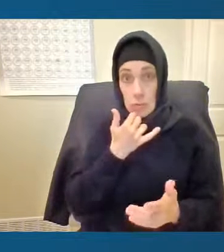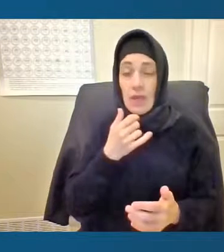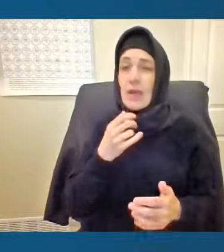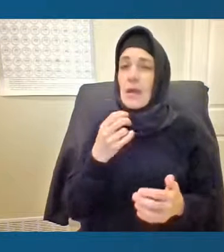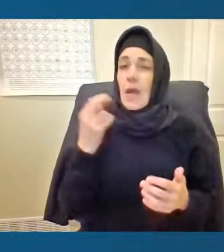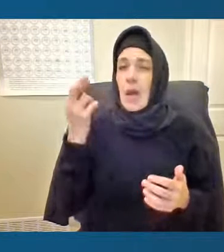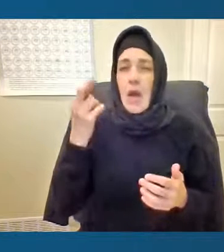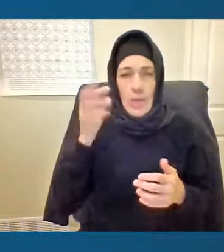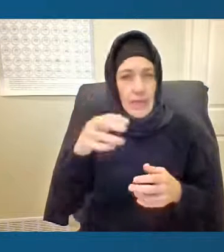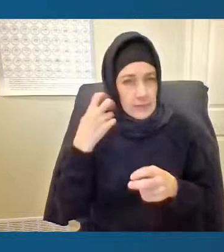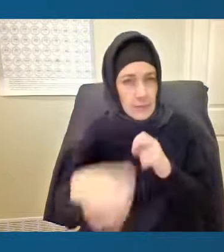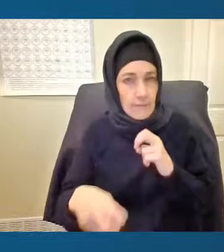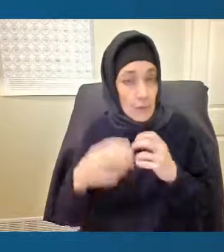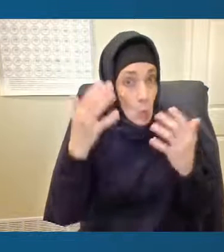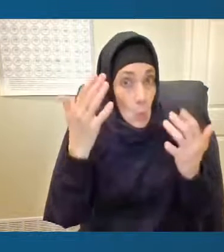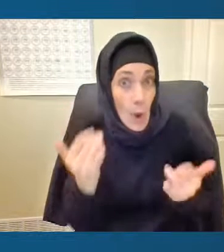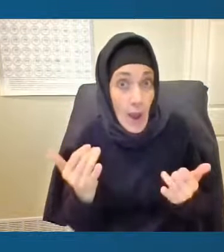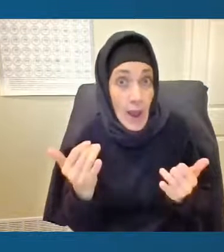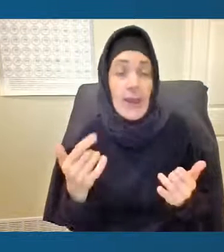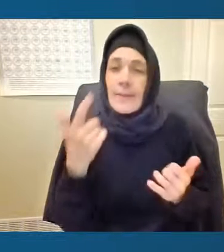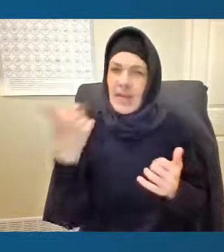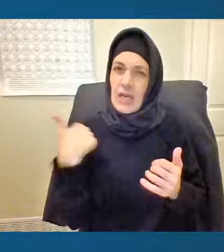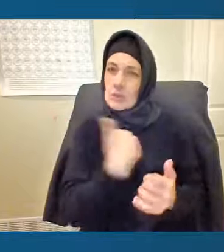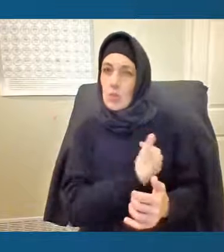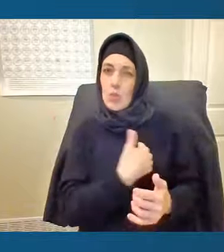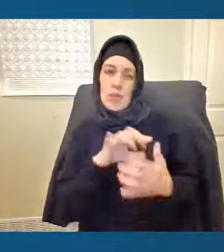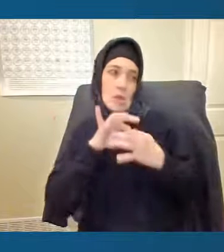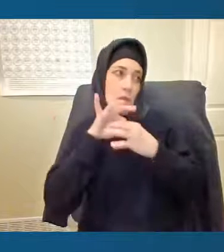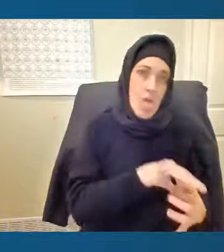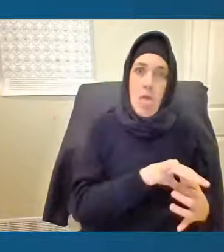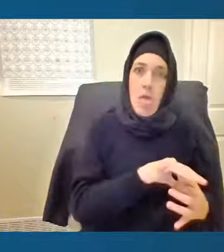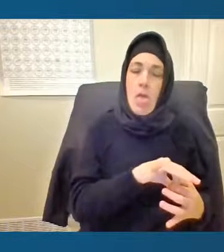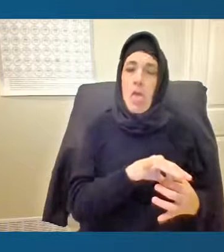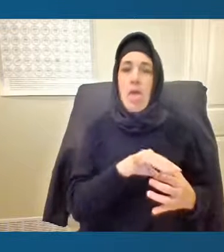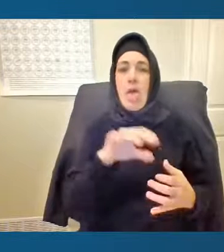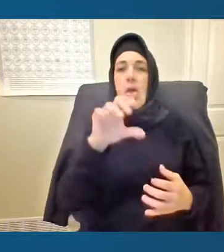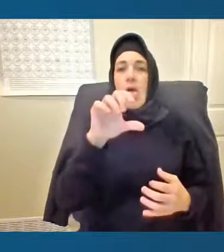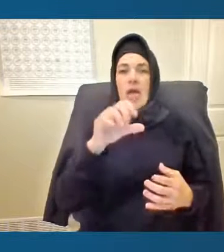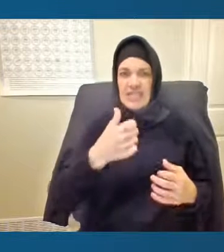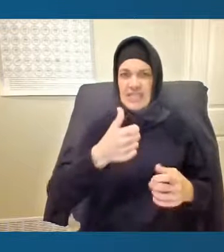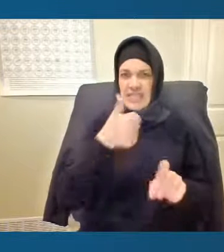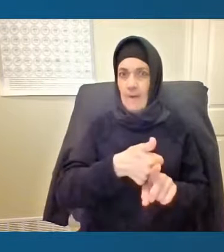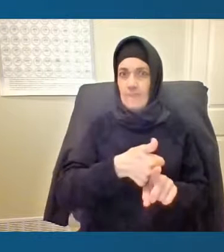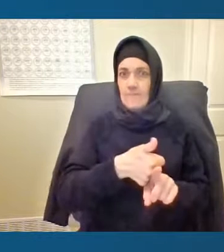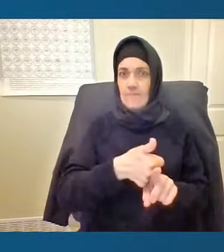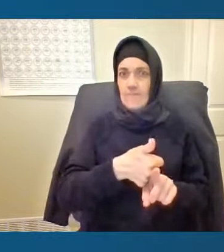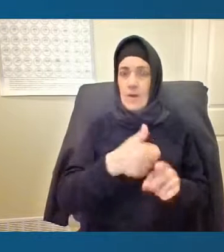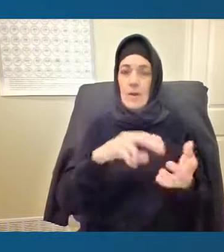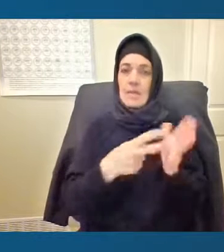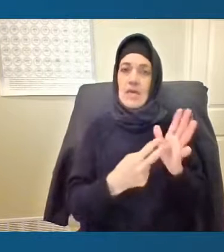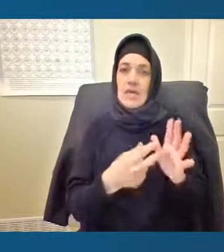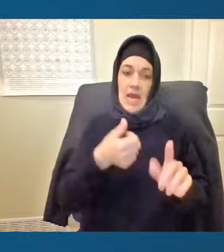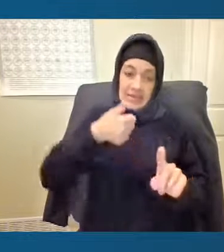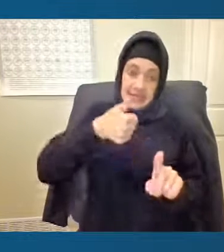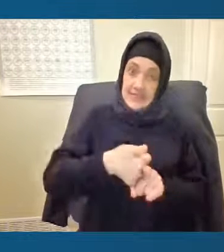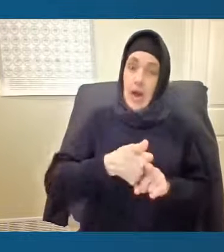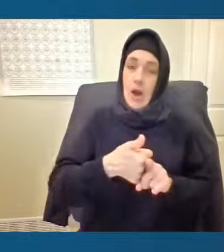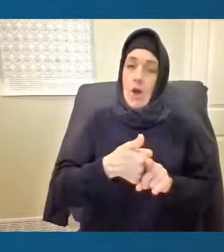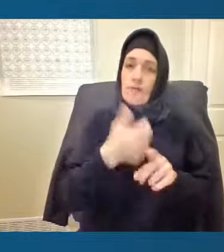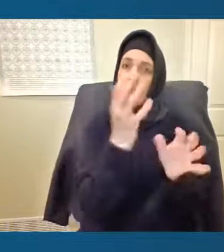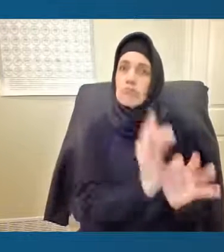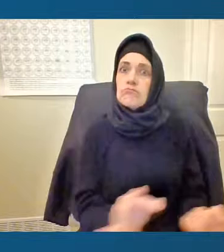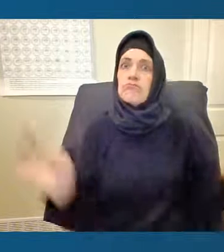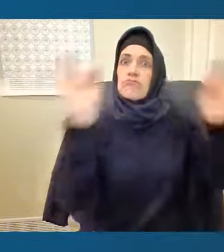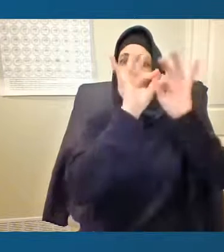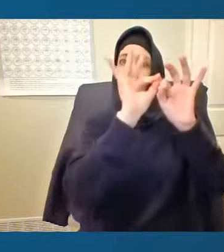the self. What I mean by that is we've put the self at the highest point. Like whatever I feel, that's haq,